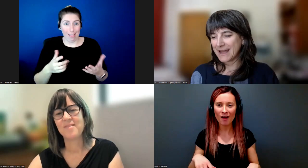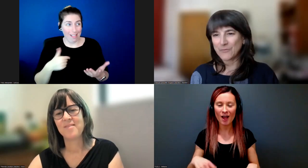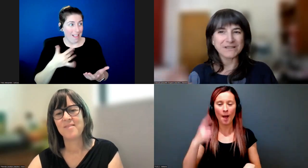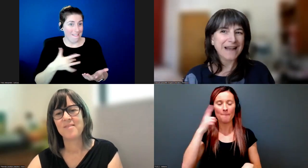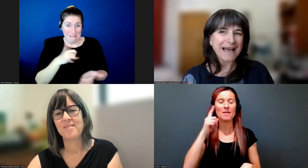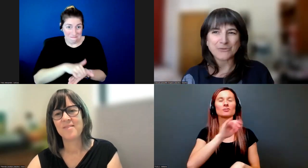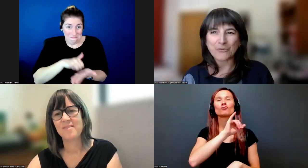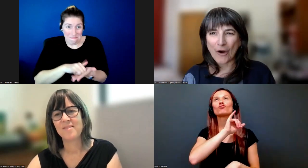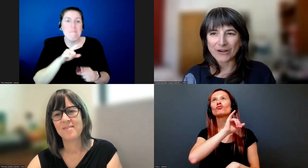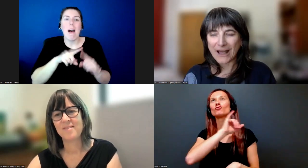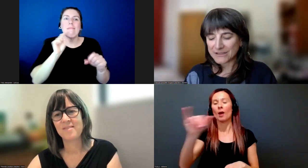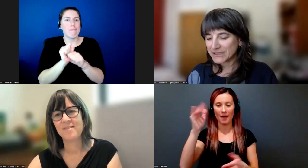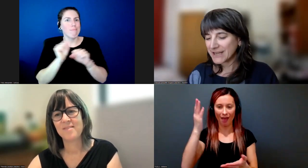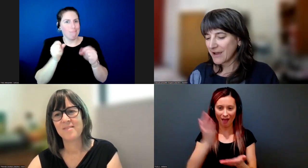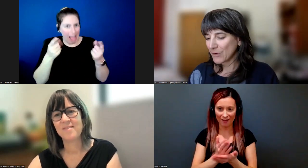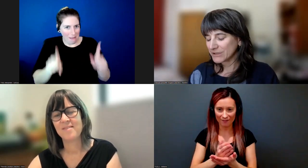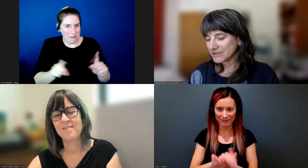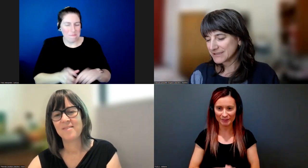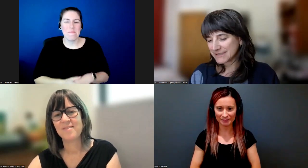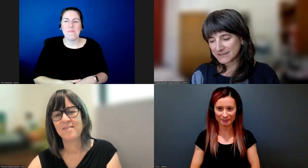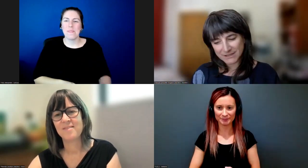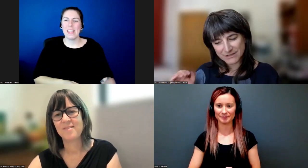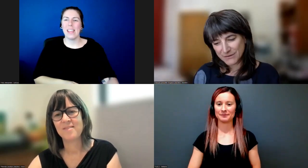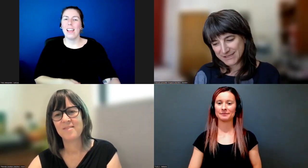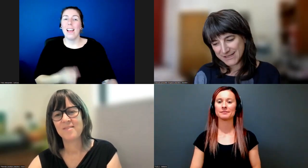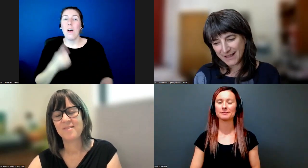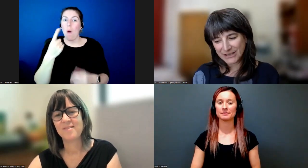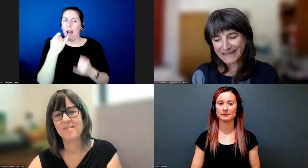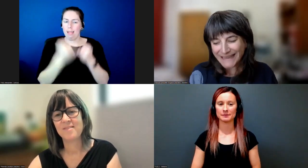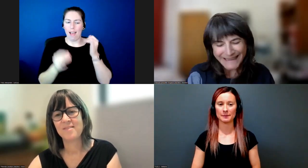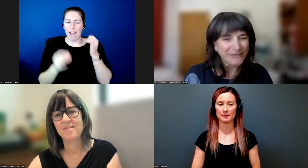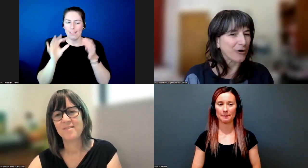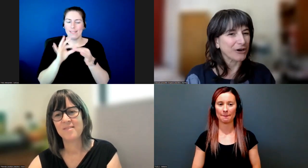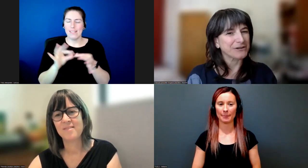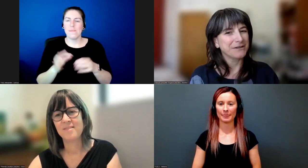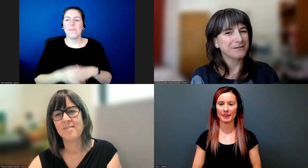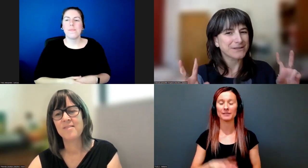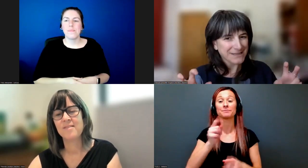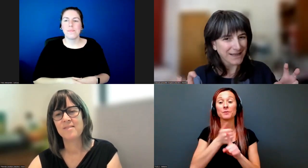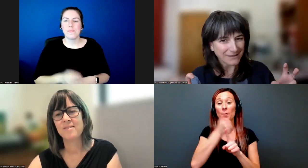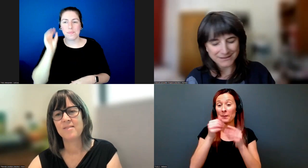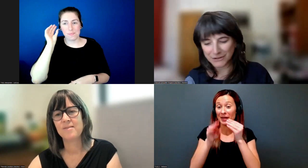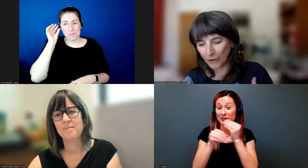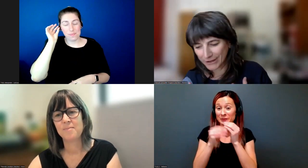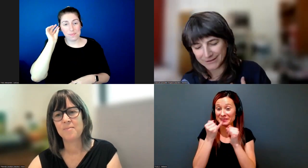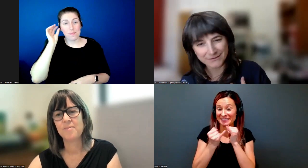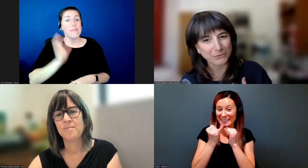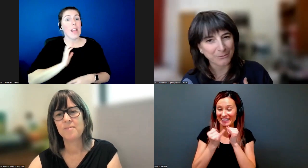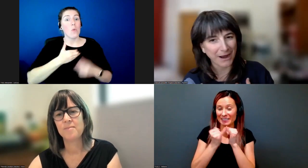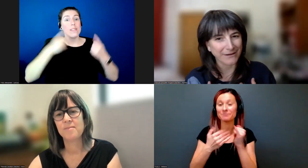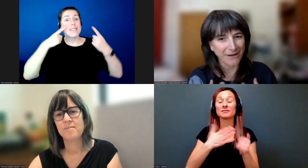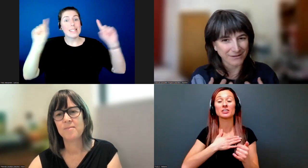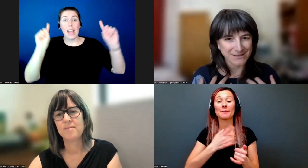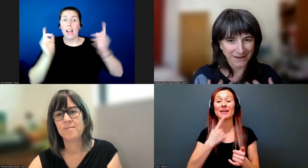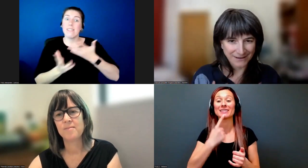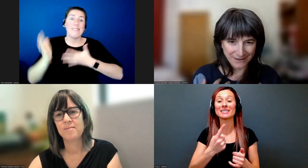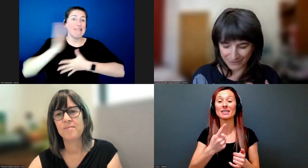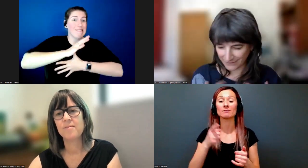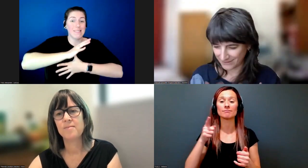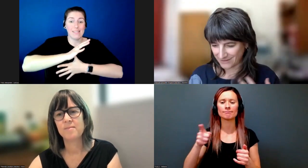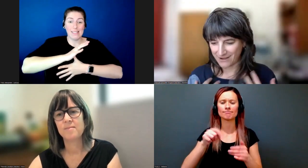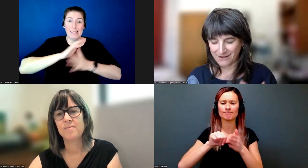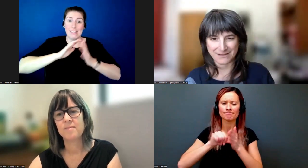And one last word, actually, I want to stress that the key to our success, according to my